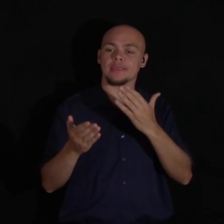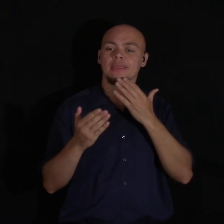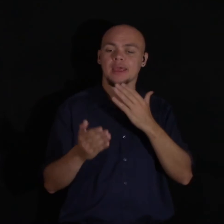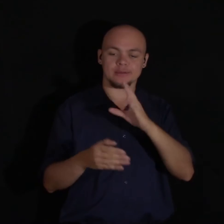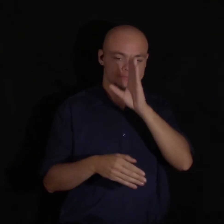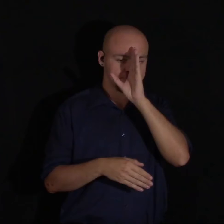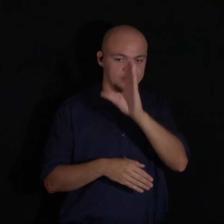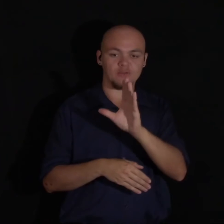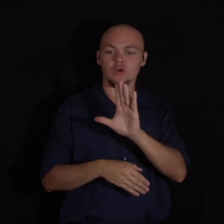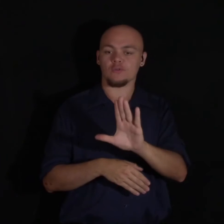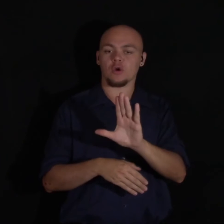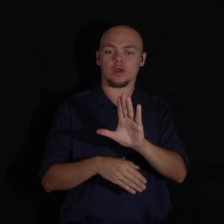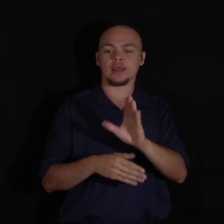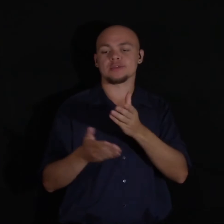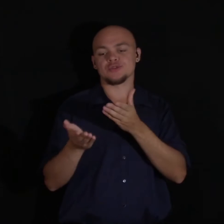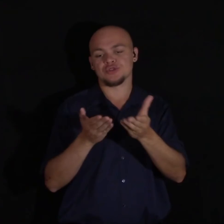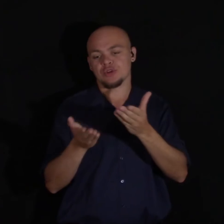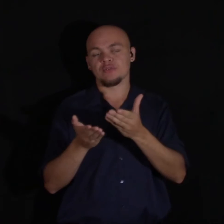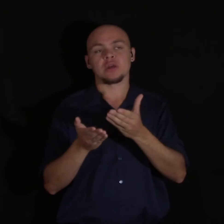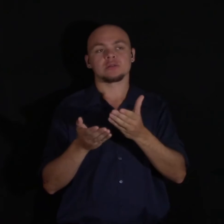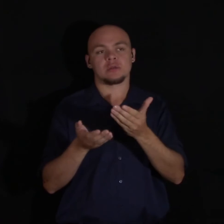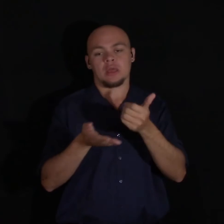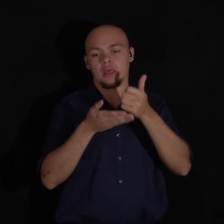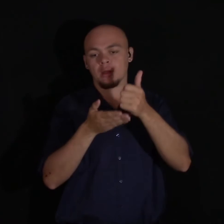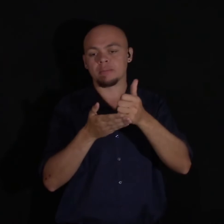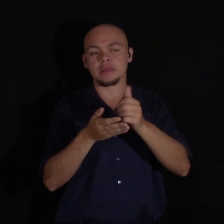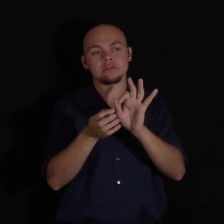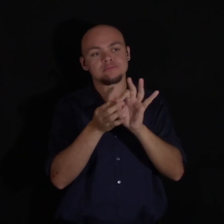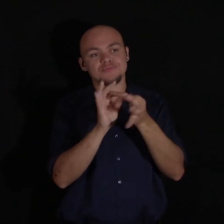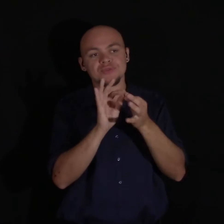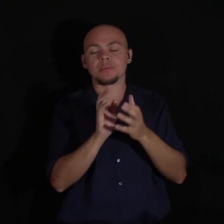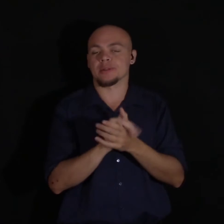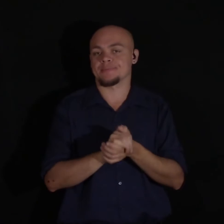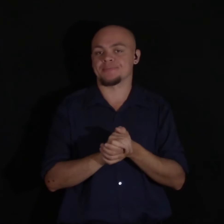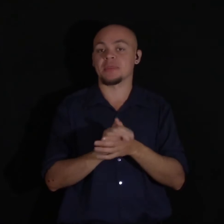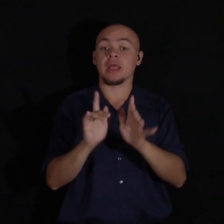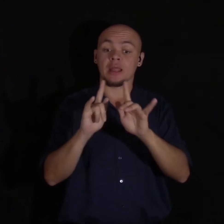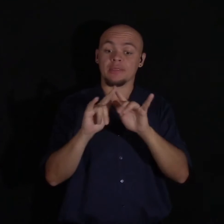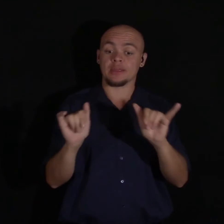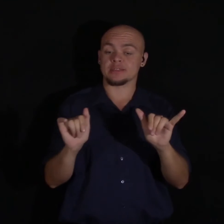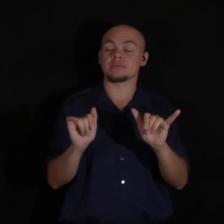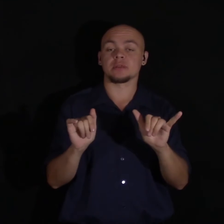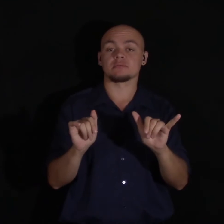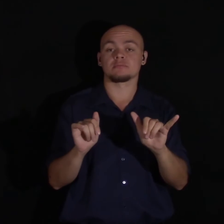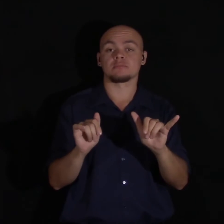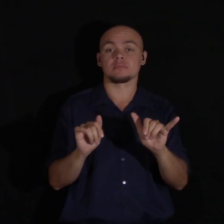his intended services towards her parent, and at the same time she gently deplored her own